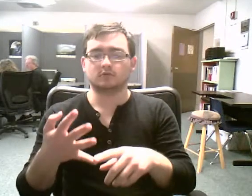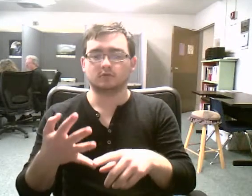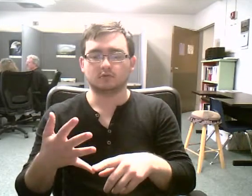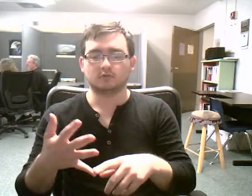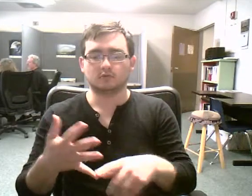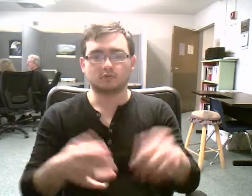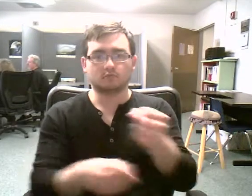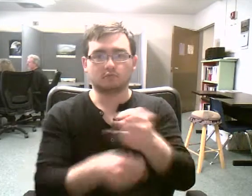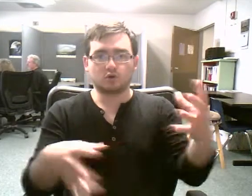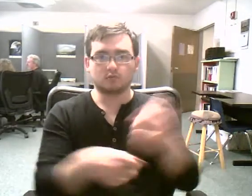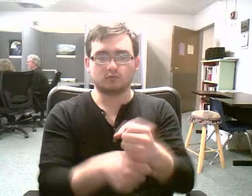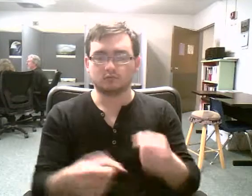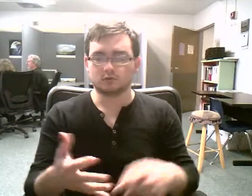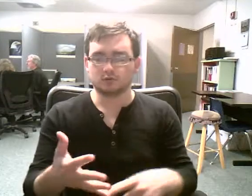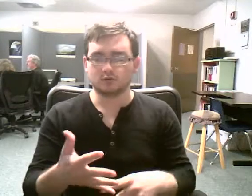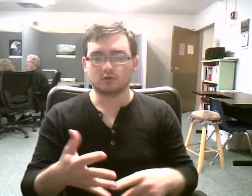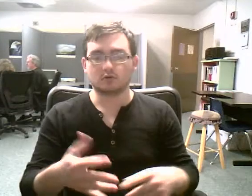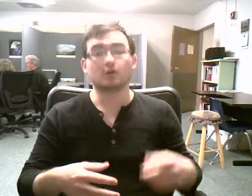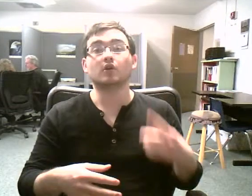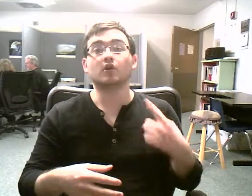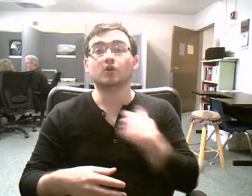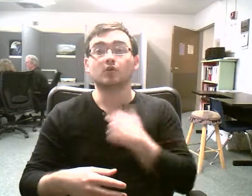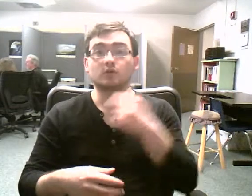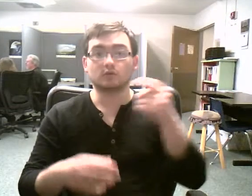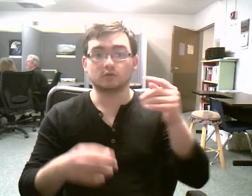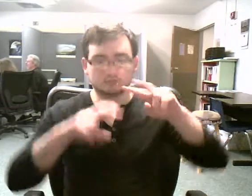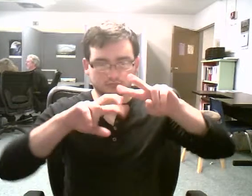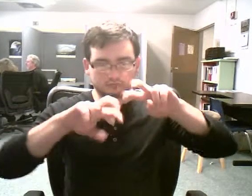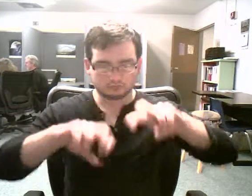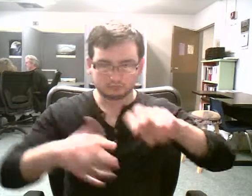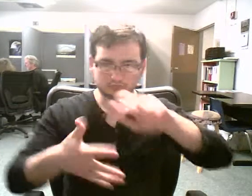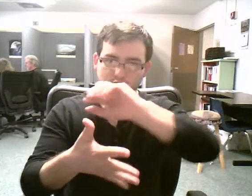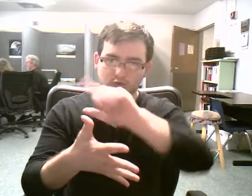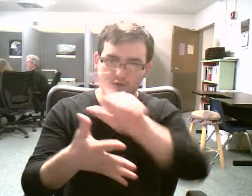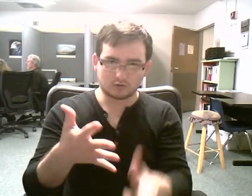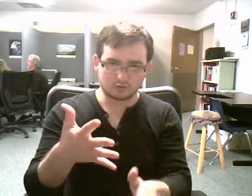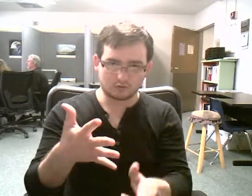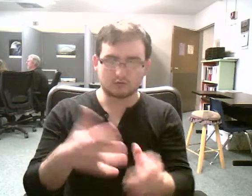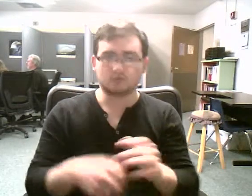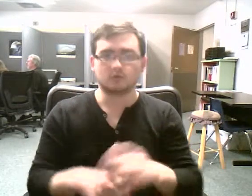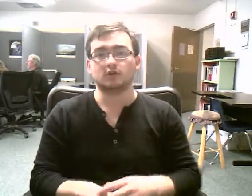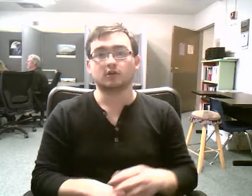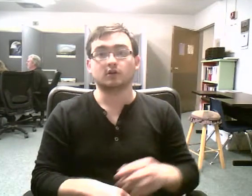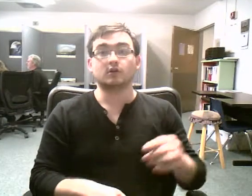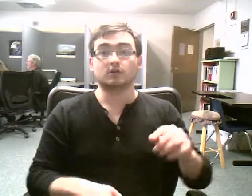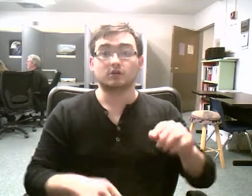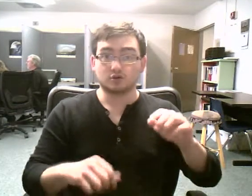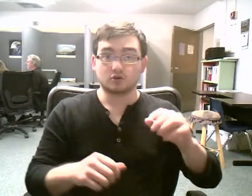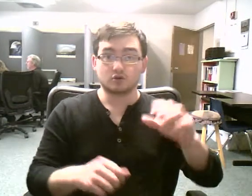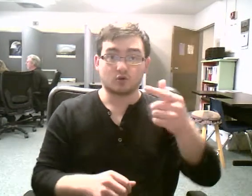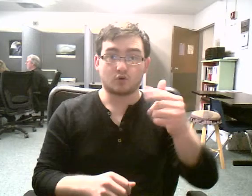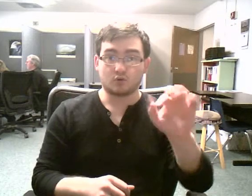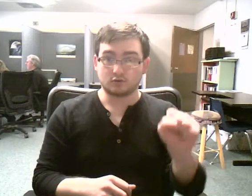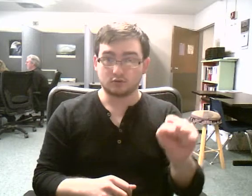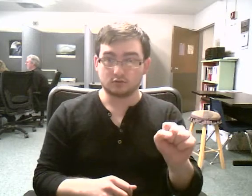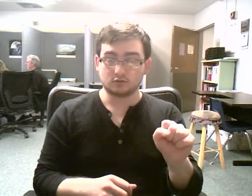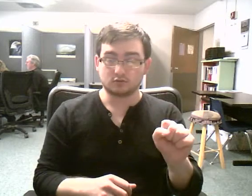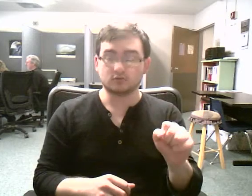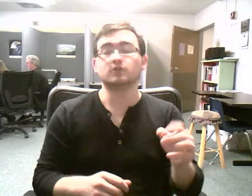all 5 of these in this lesson. You will need to be able to identify the type of reaction and then predict the products in